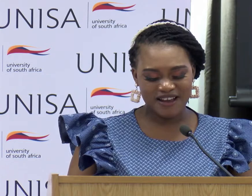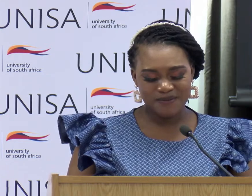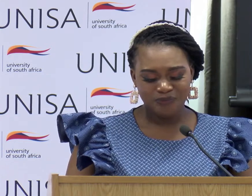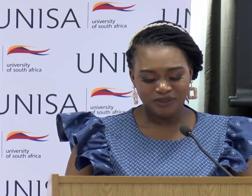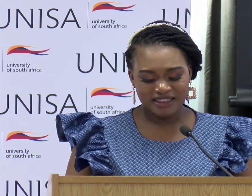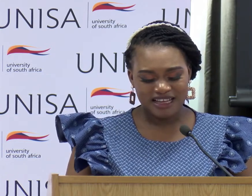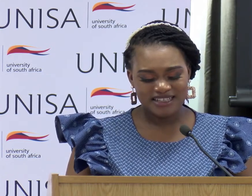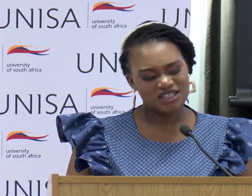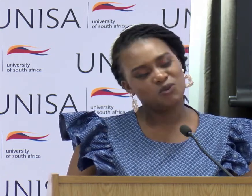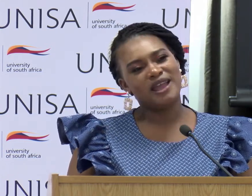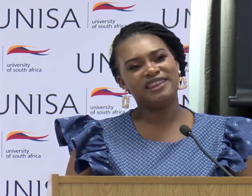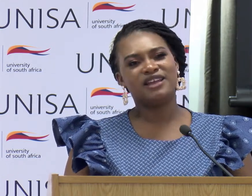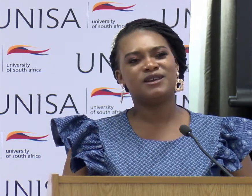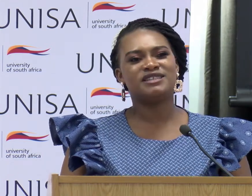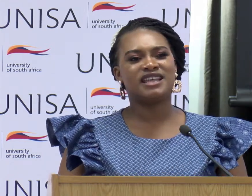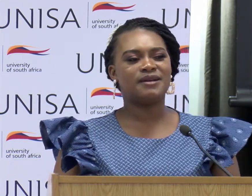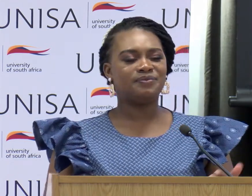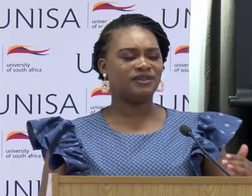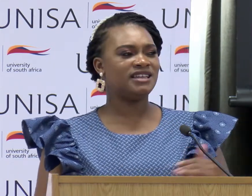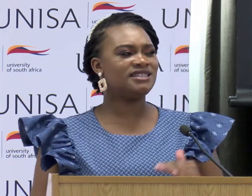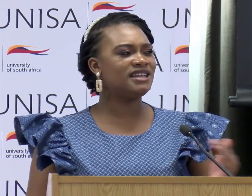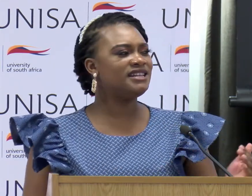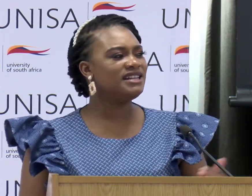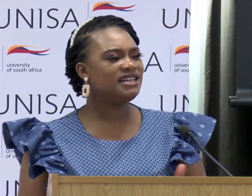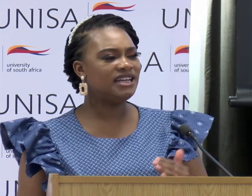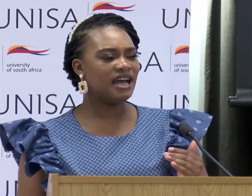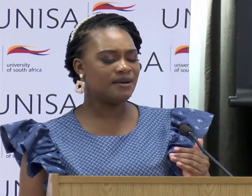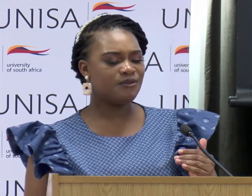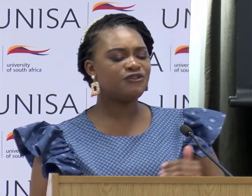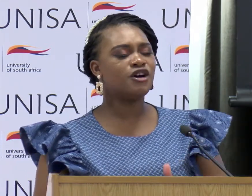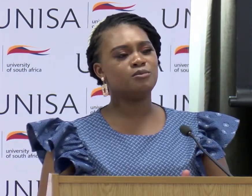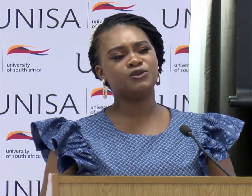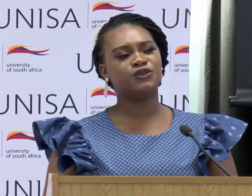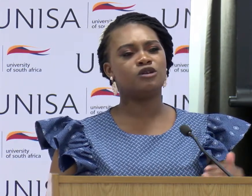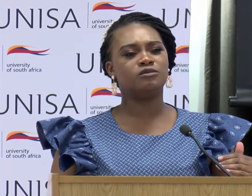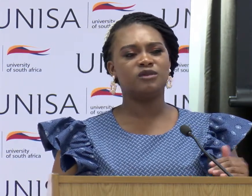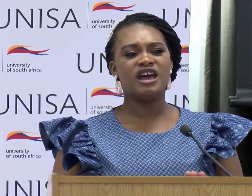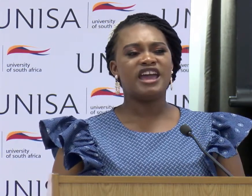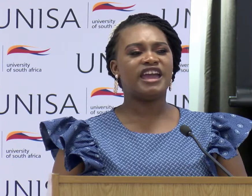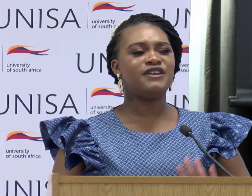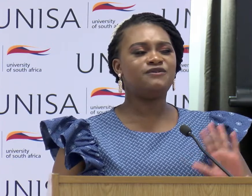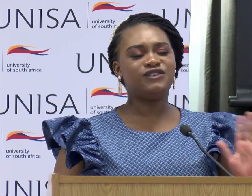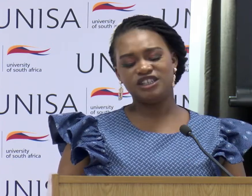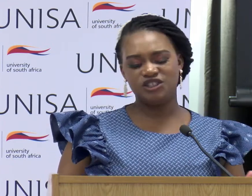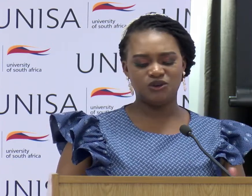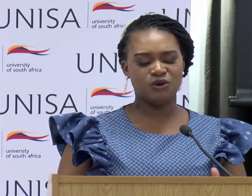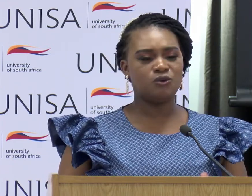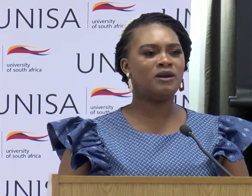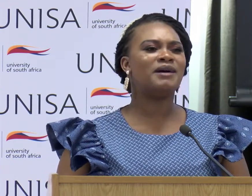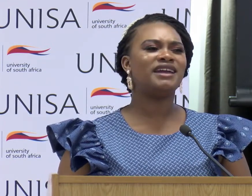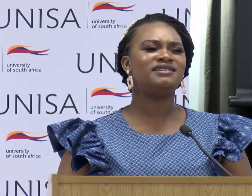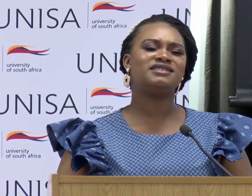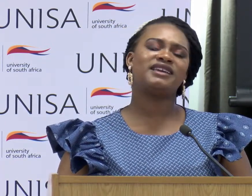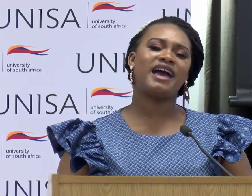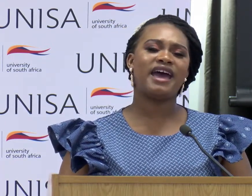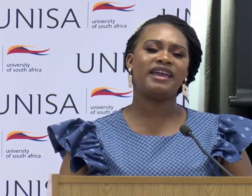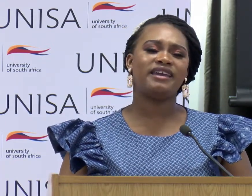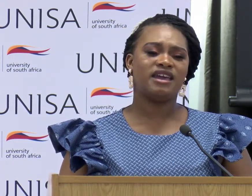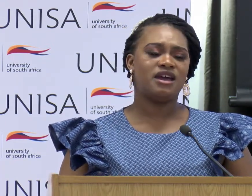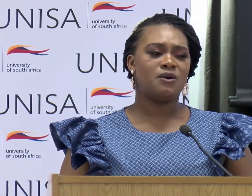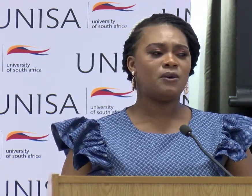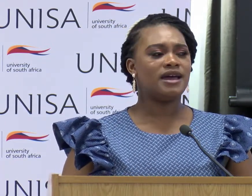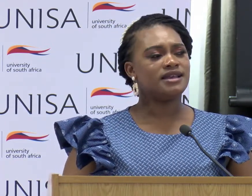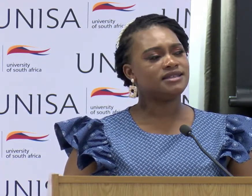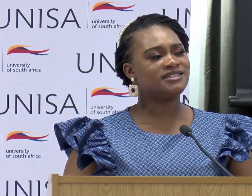and then there's this one that was recently formed from a video whereby this